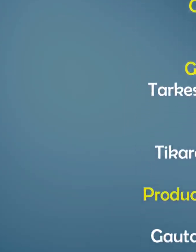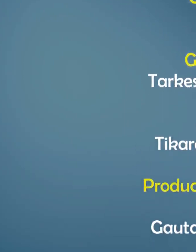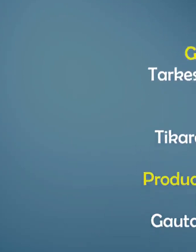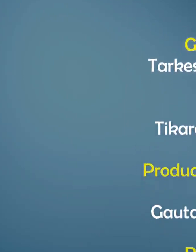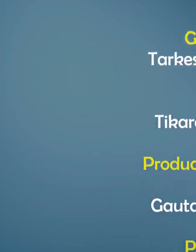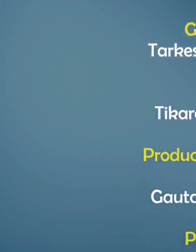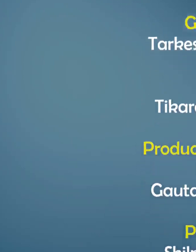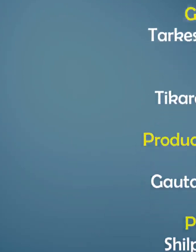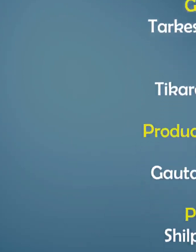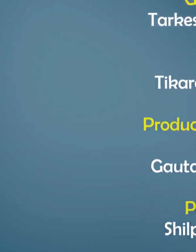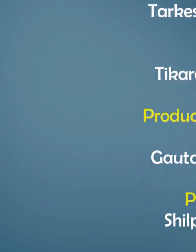C.